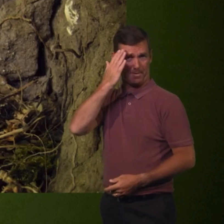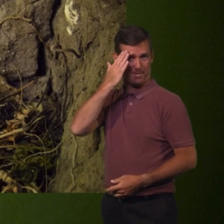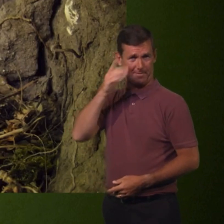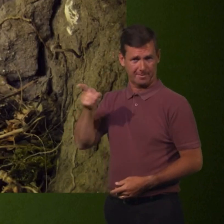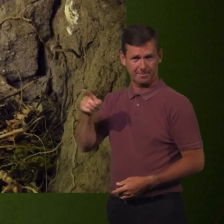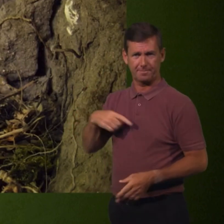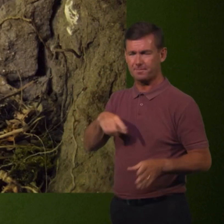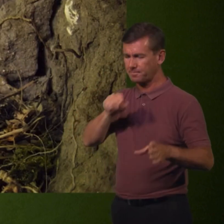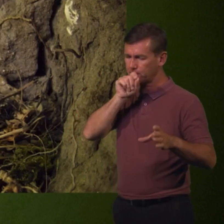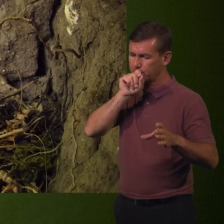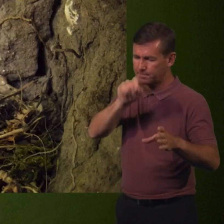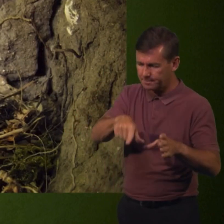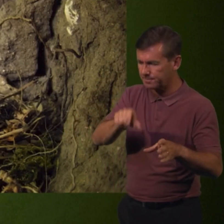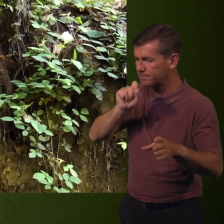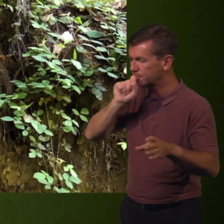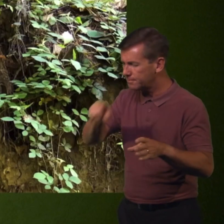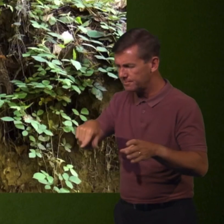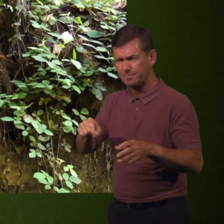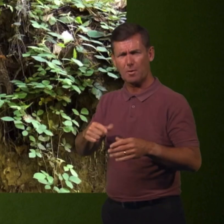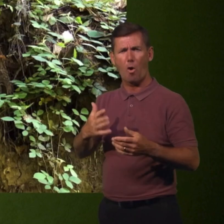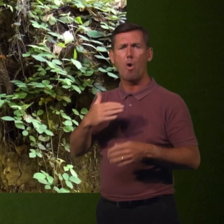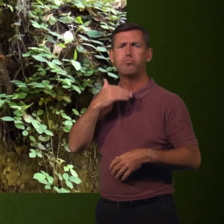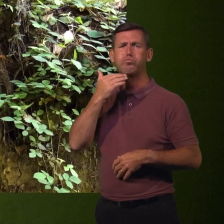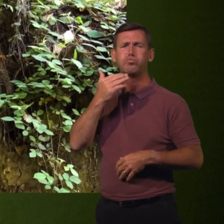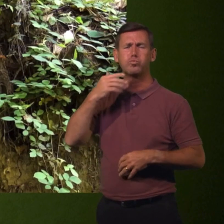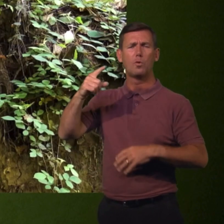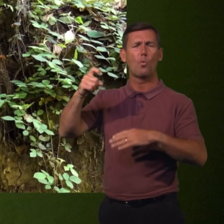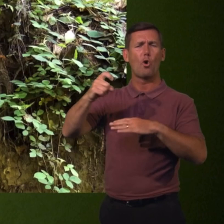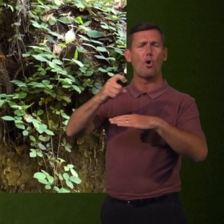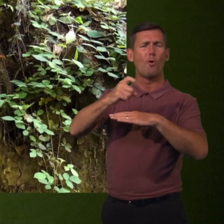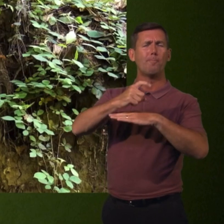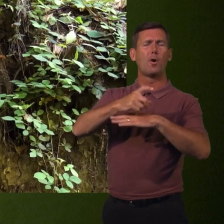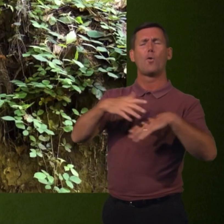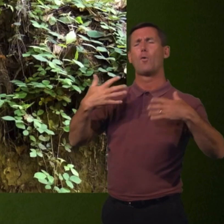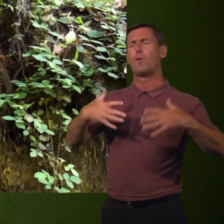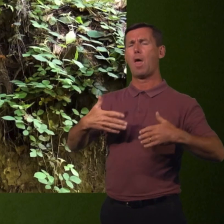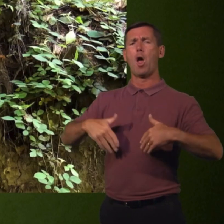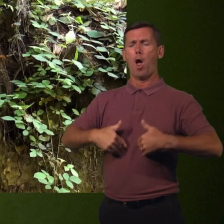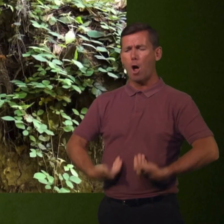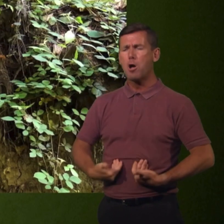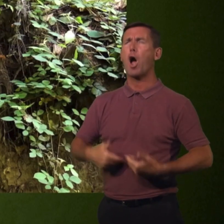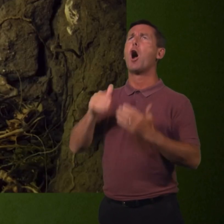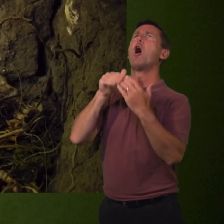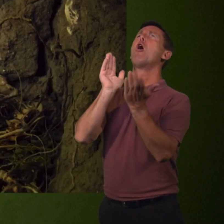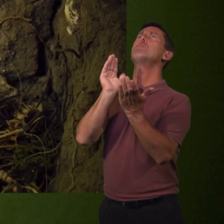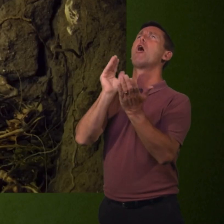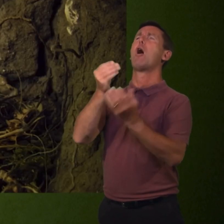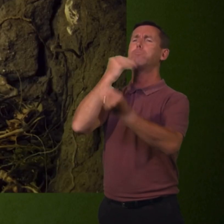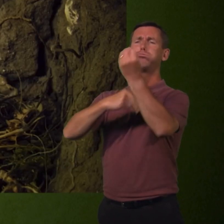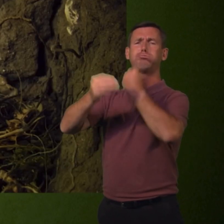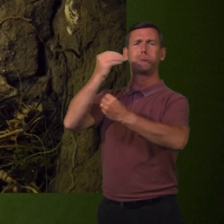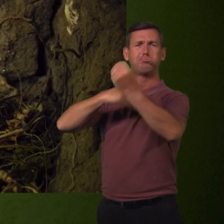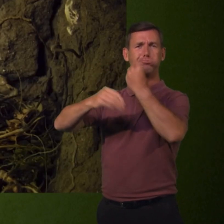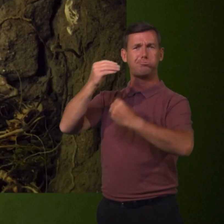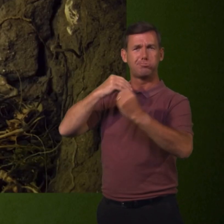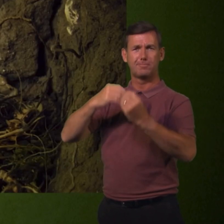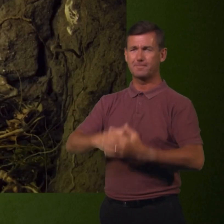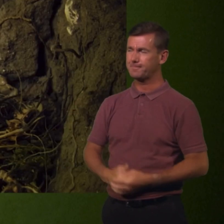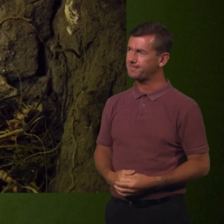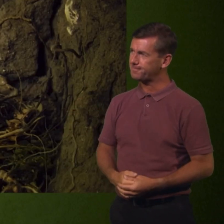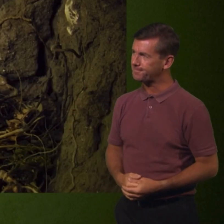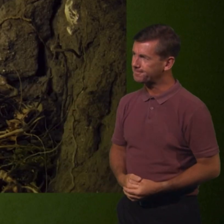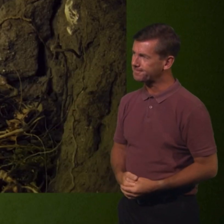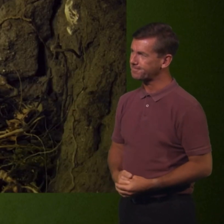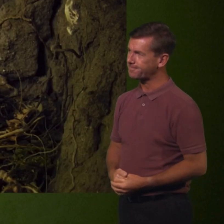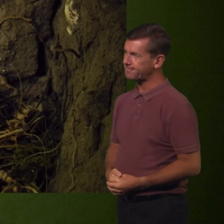They're both bringing in plenty of worms for those 4 hungry mouths, filling them up. So that's where it is. Oh,